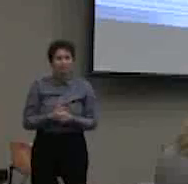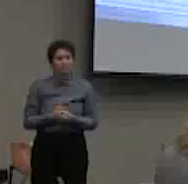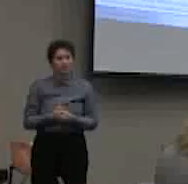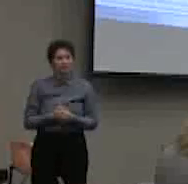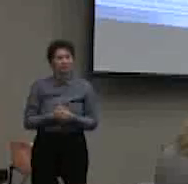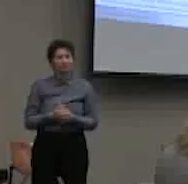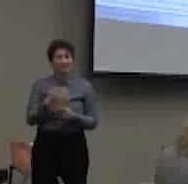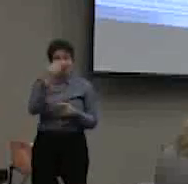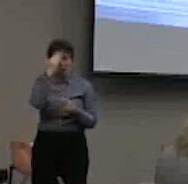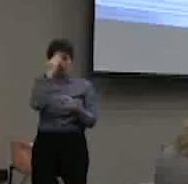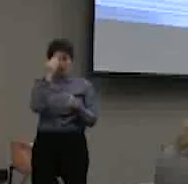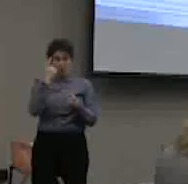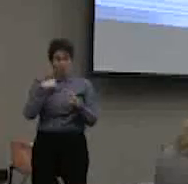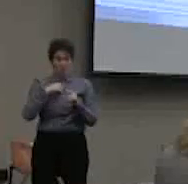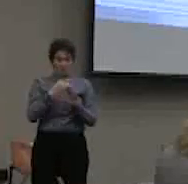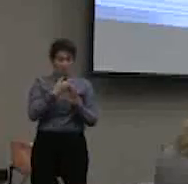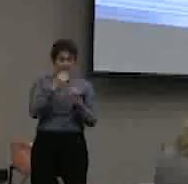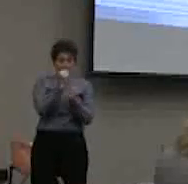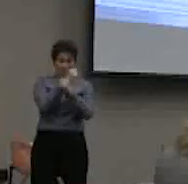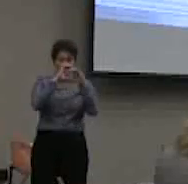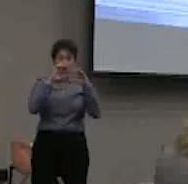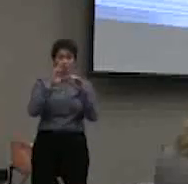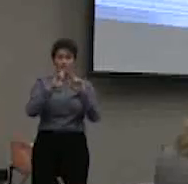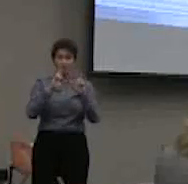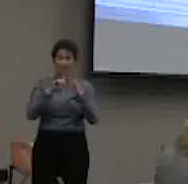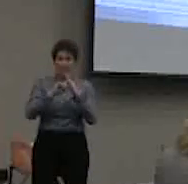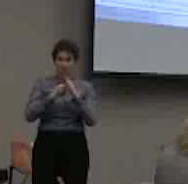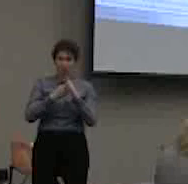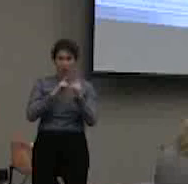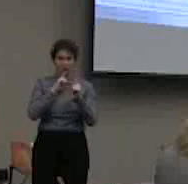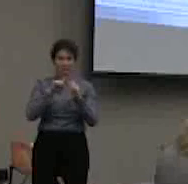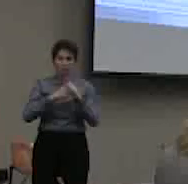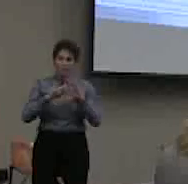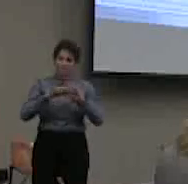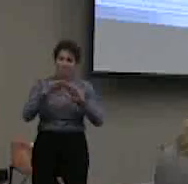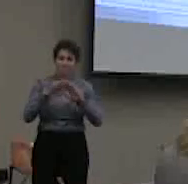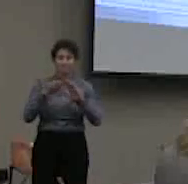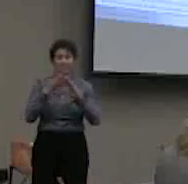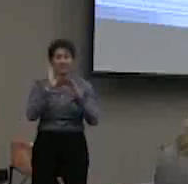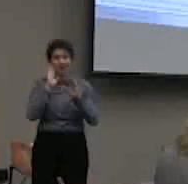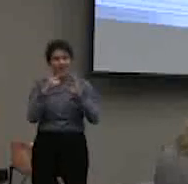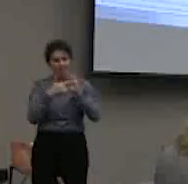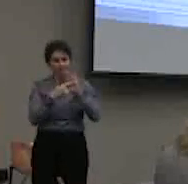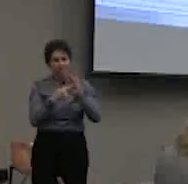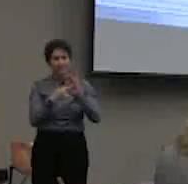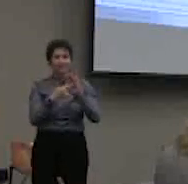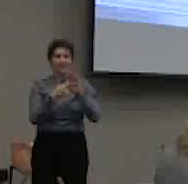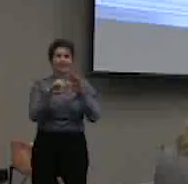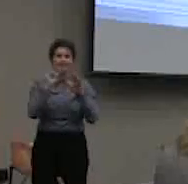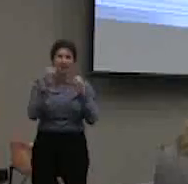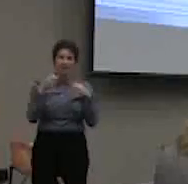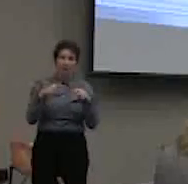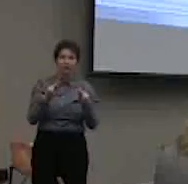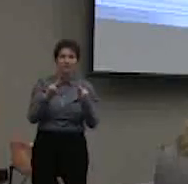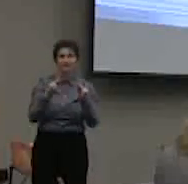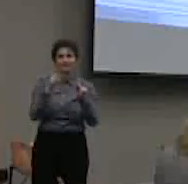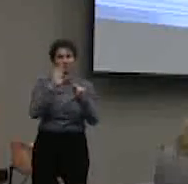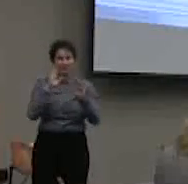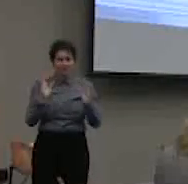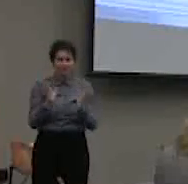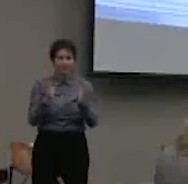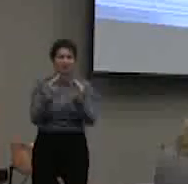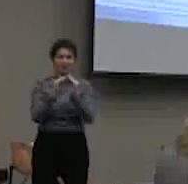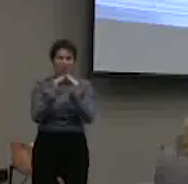You know, we imagine as Ready Starts come to life, they represent an opportunity to drive